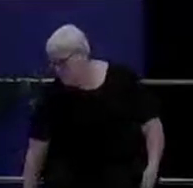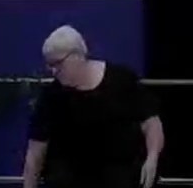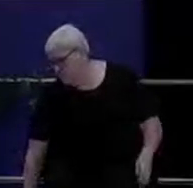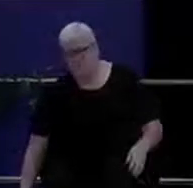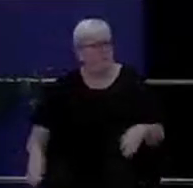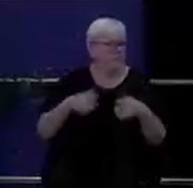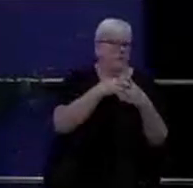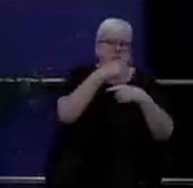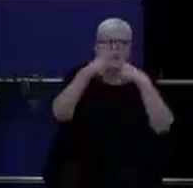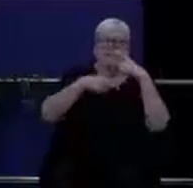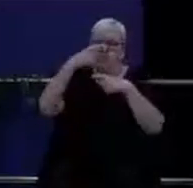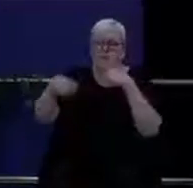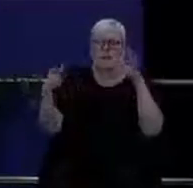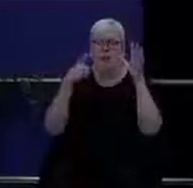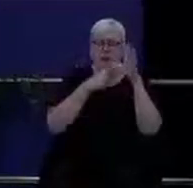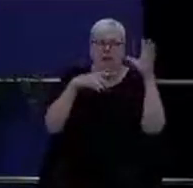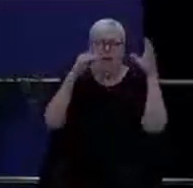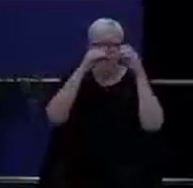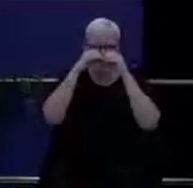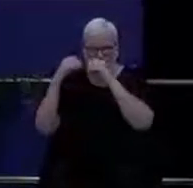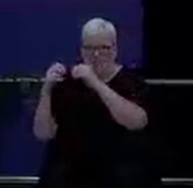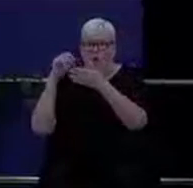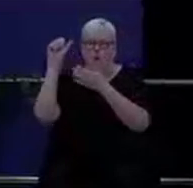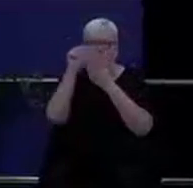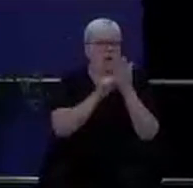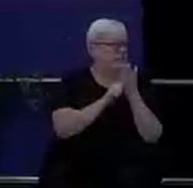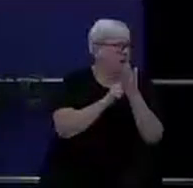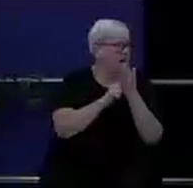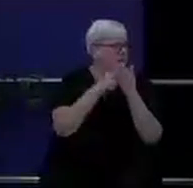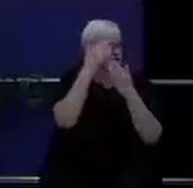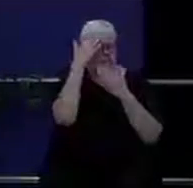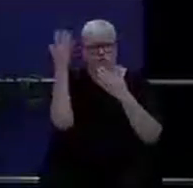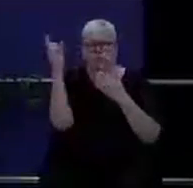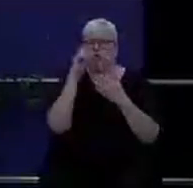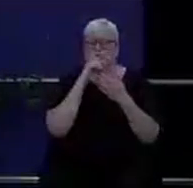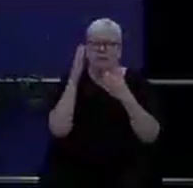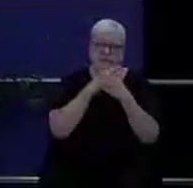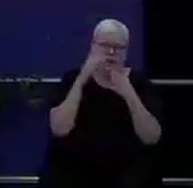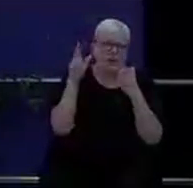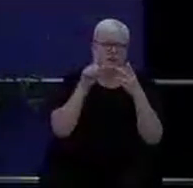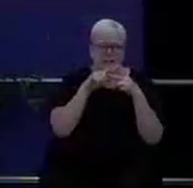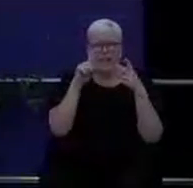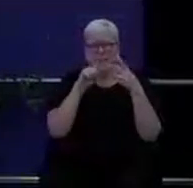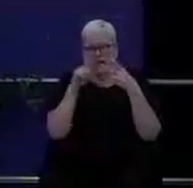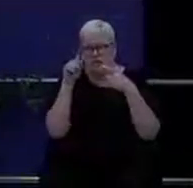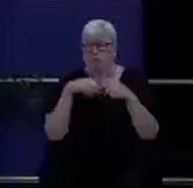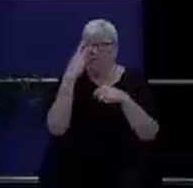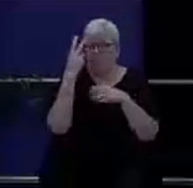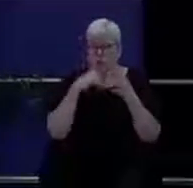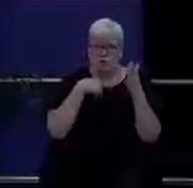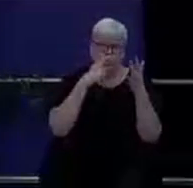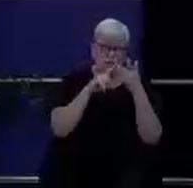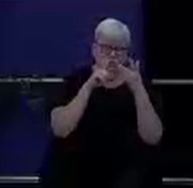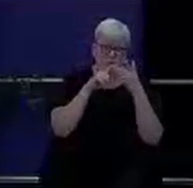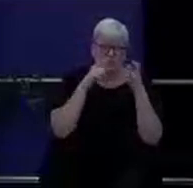I'm giving these in alphabetical order, so you have no idea whether we, you know... We have a first prize and two runners-up prizes, but sometimes we